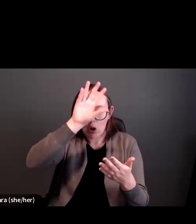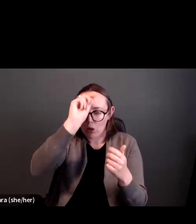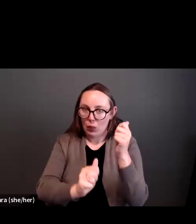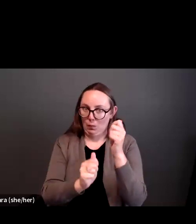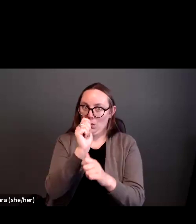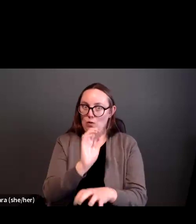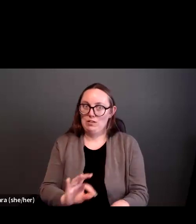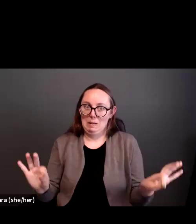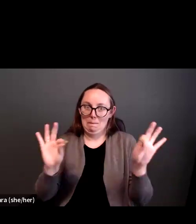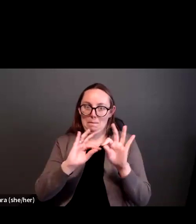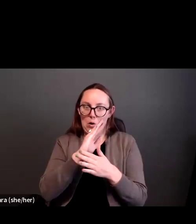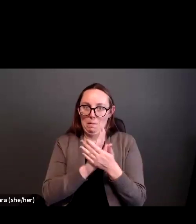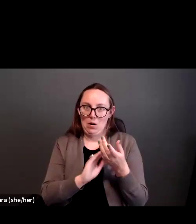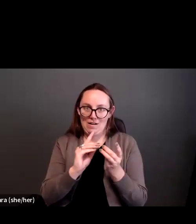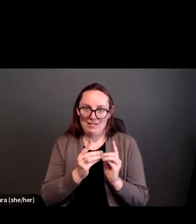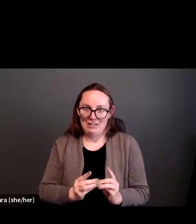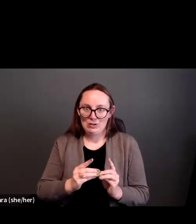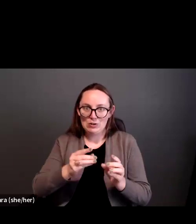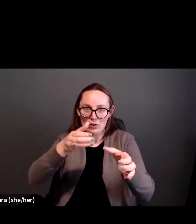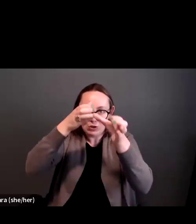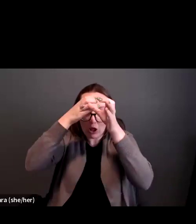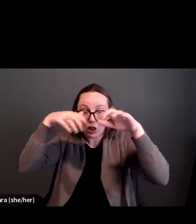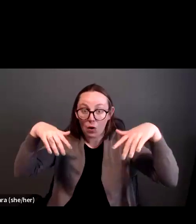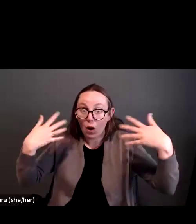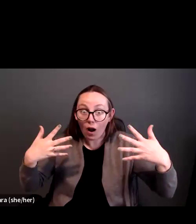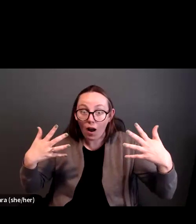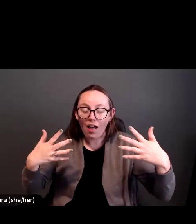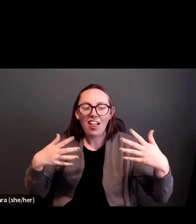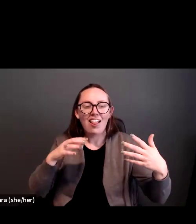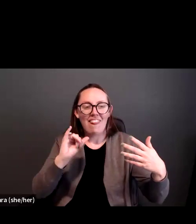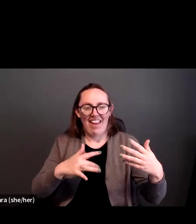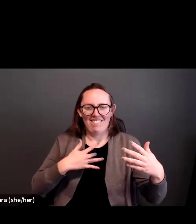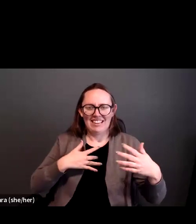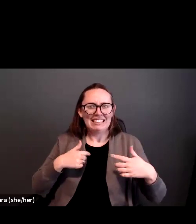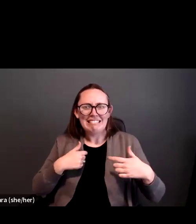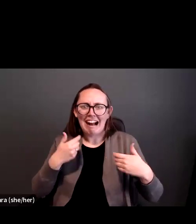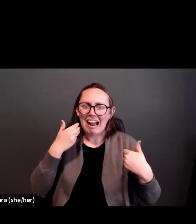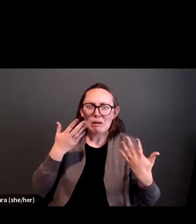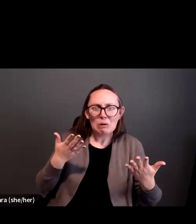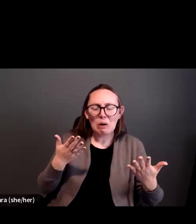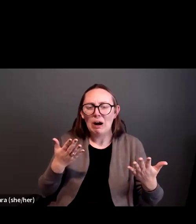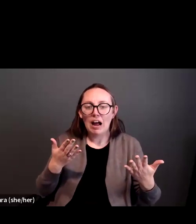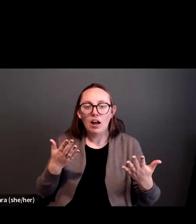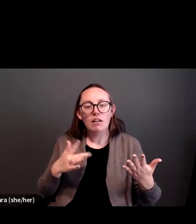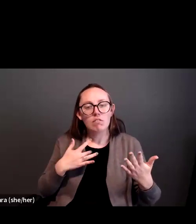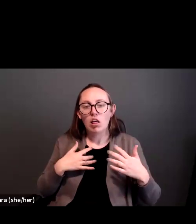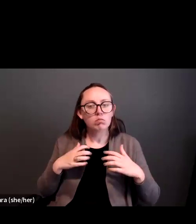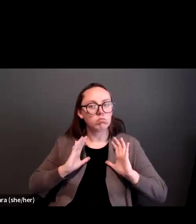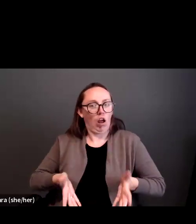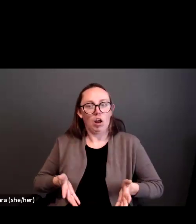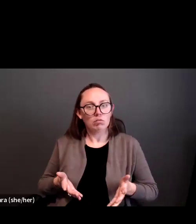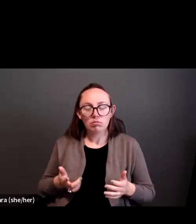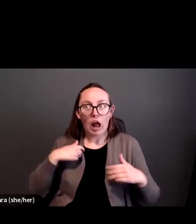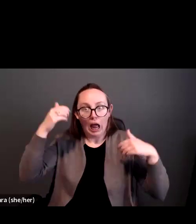be comfortable with the discomfort of not knowing, right? And figuring out things that you don't initially know,